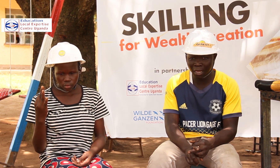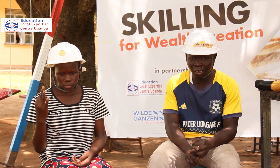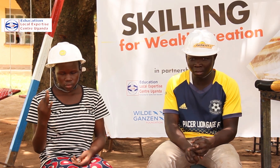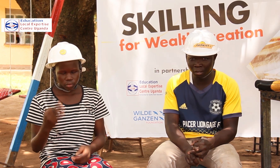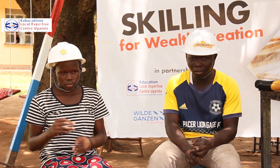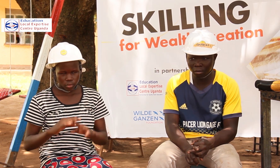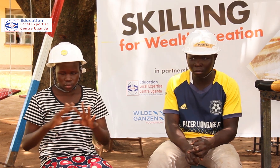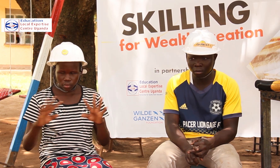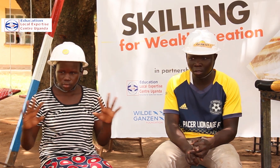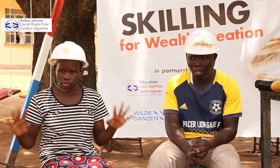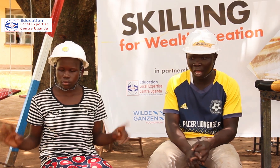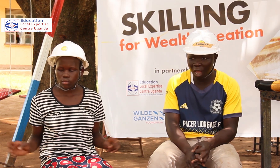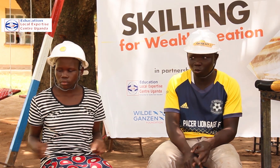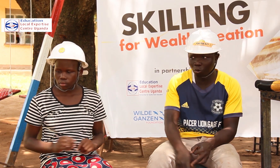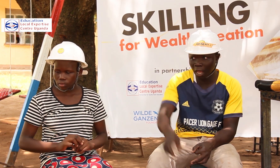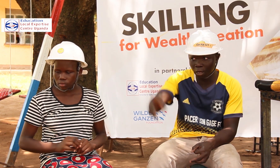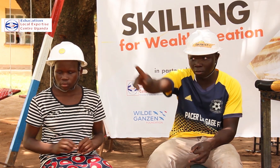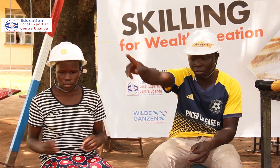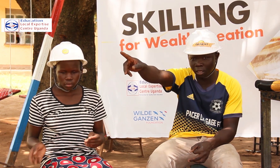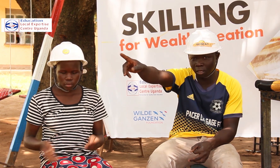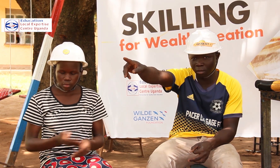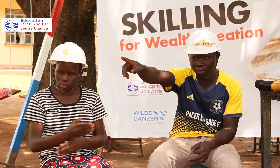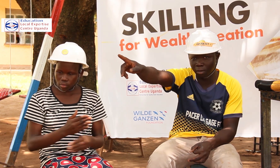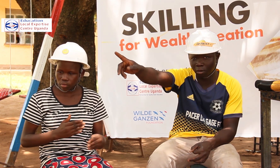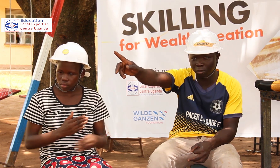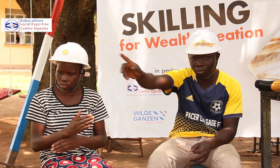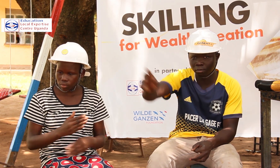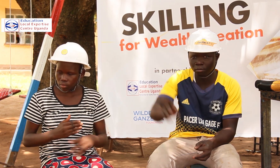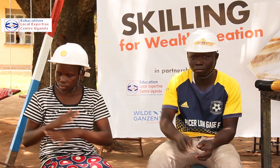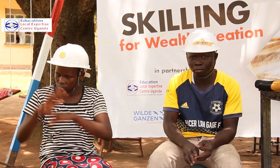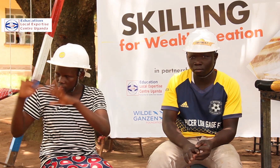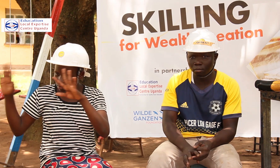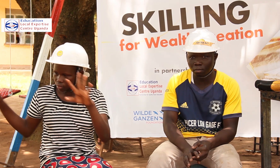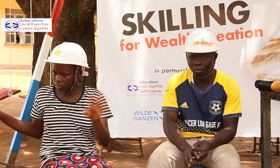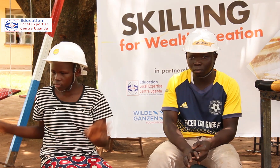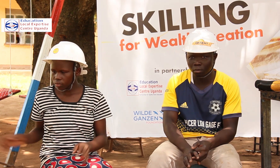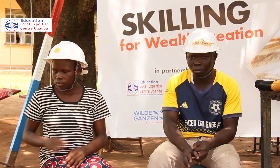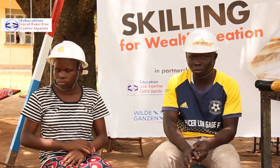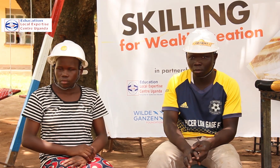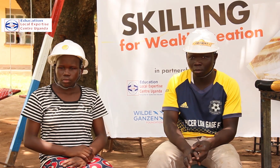we practicing how to cut those things metal.